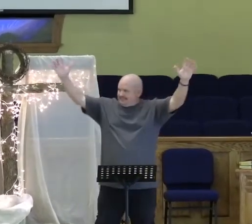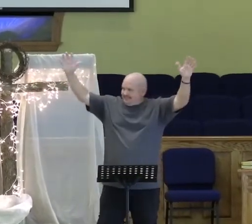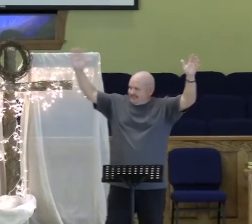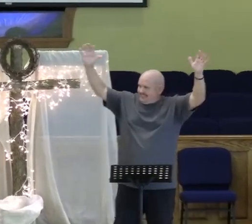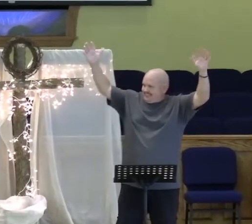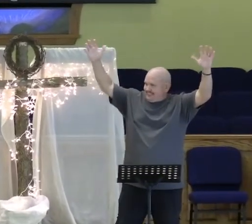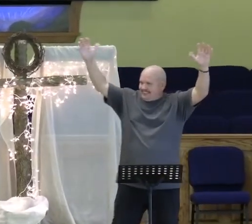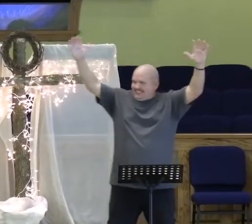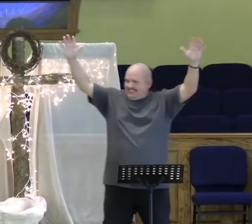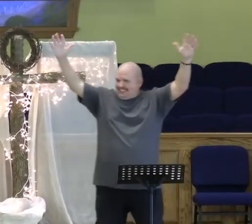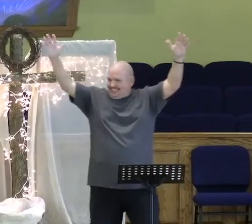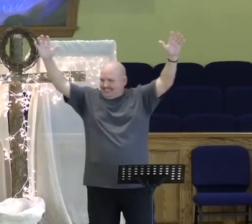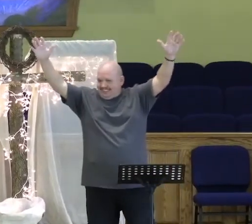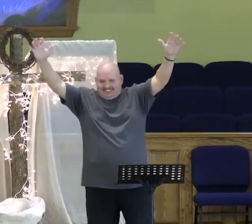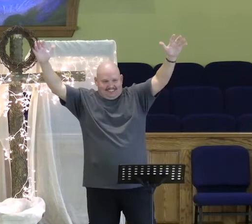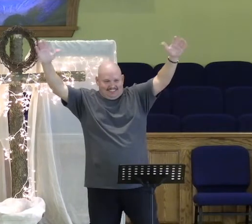Woo, good job, guys. Woo.